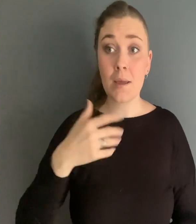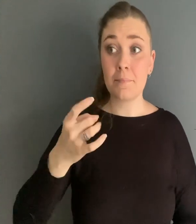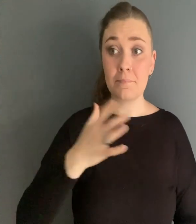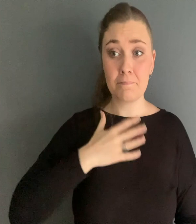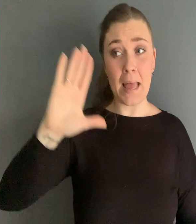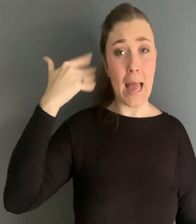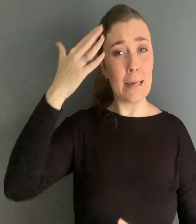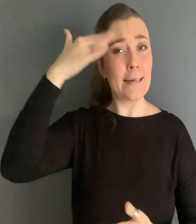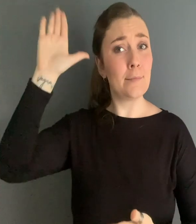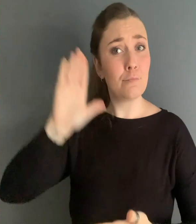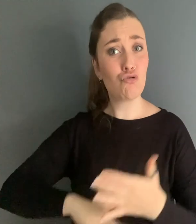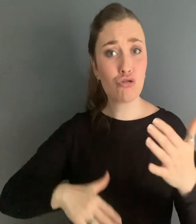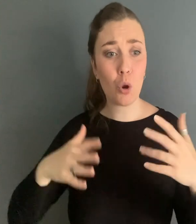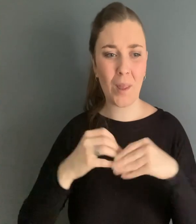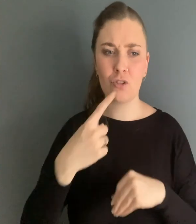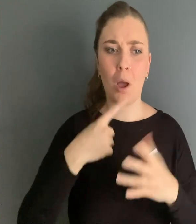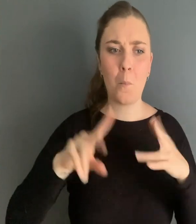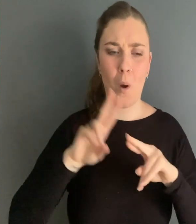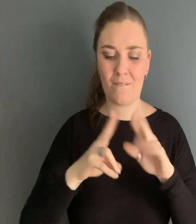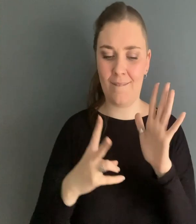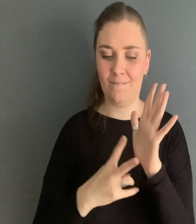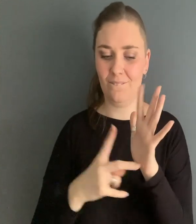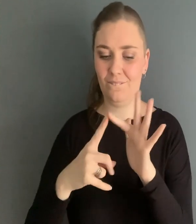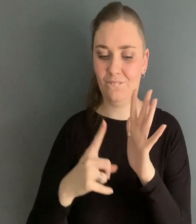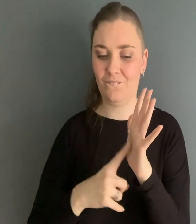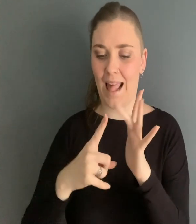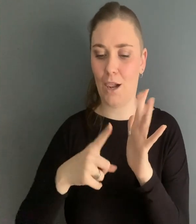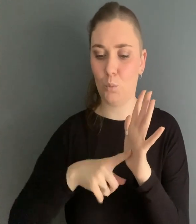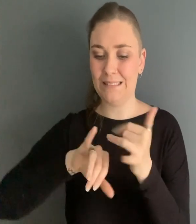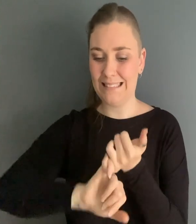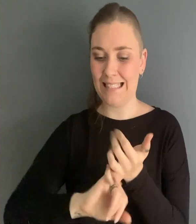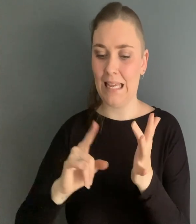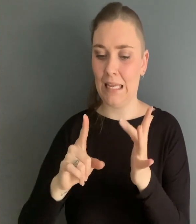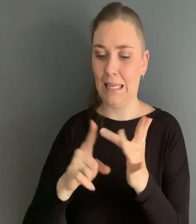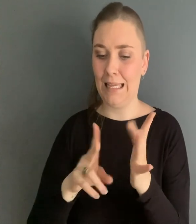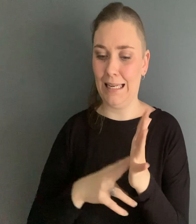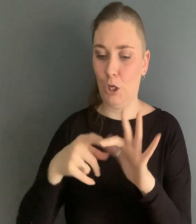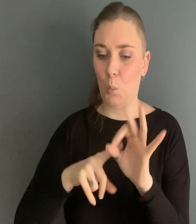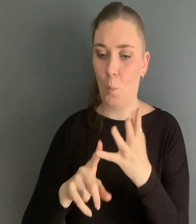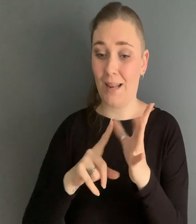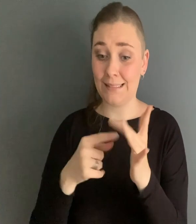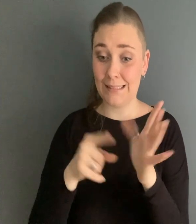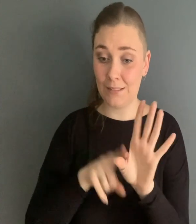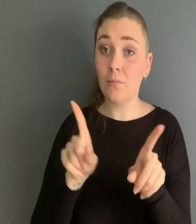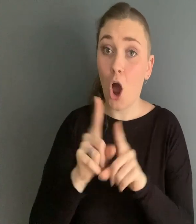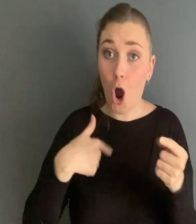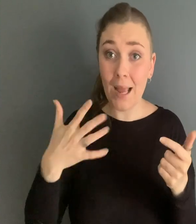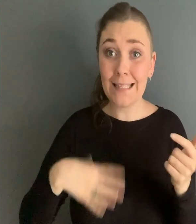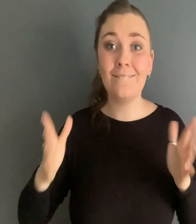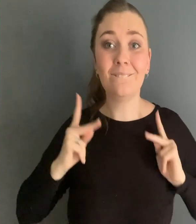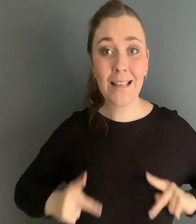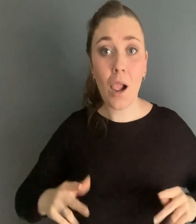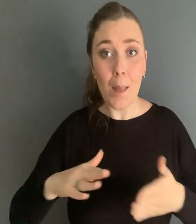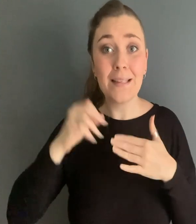experience with this kind of veils inequality, sure I need physical help, but in my